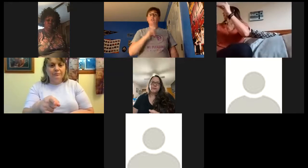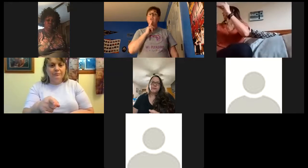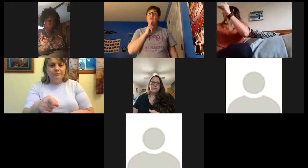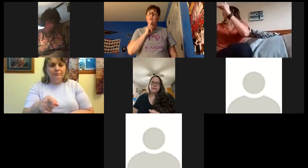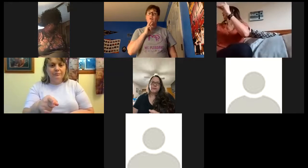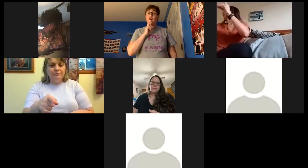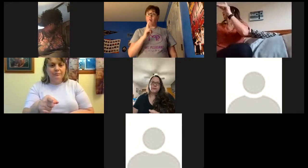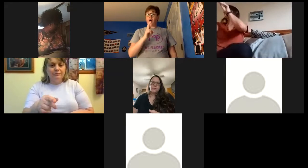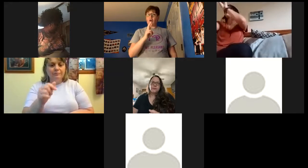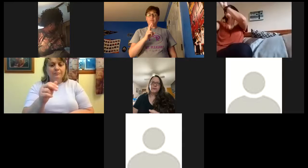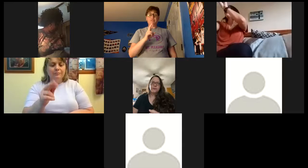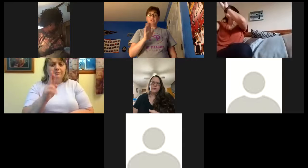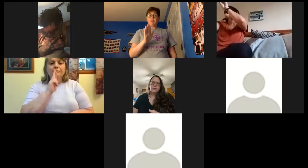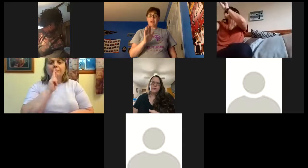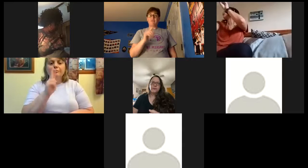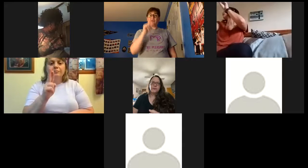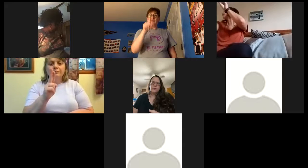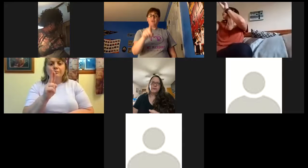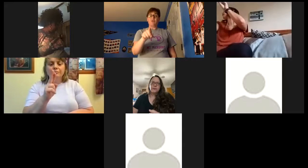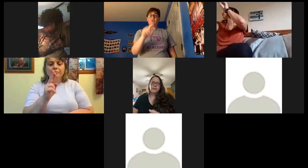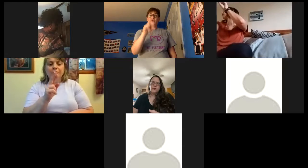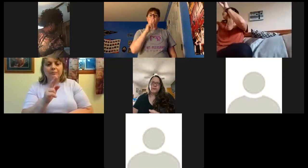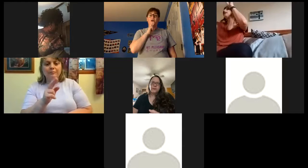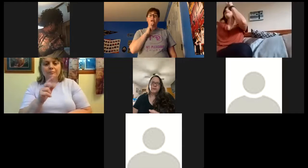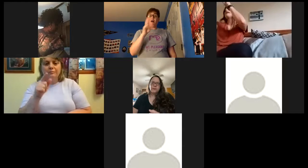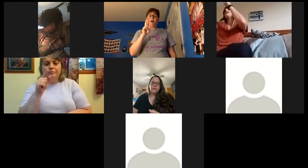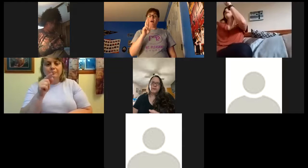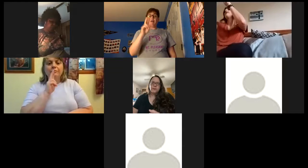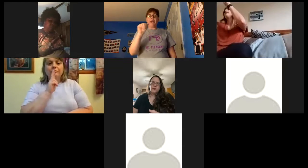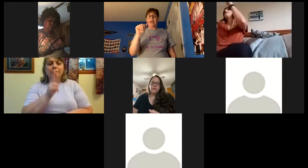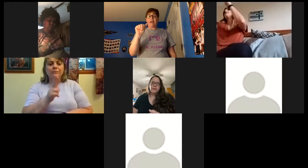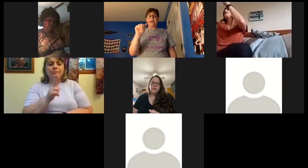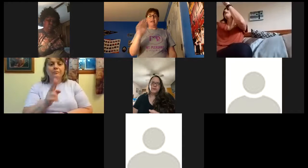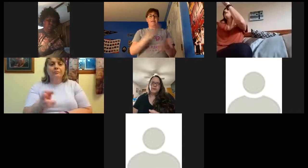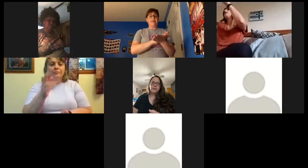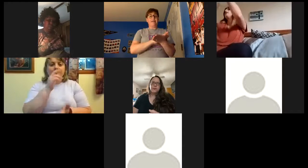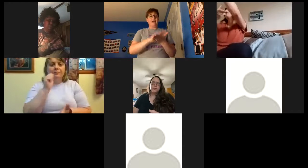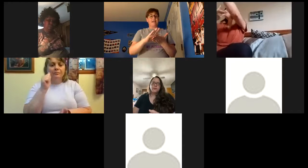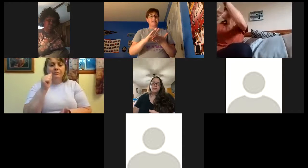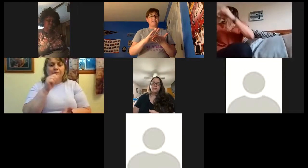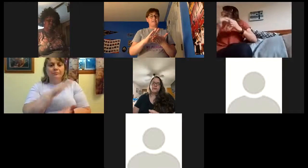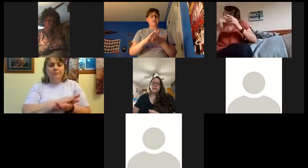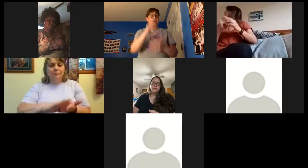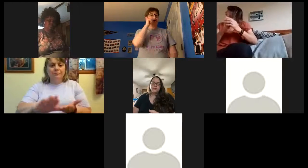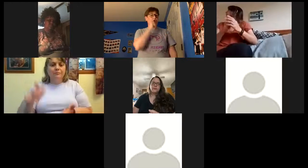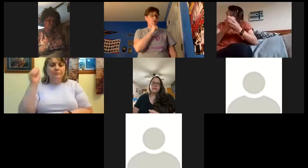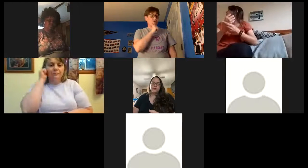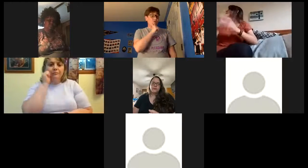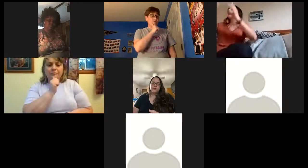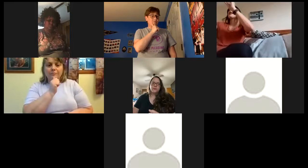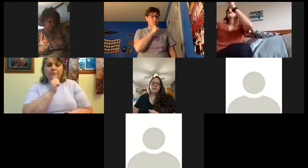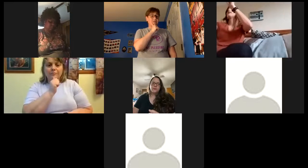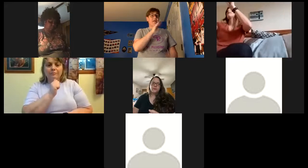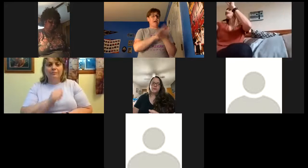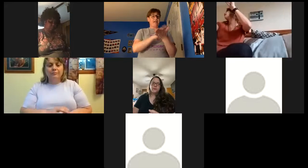you could do your are, but you don't have to. You are a nice